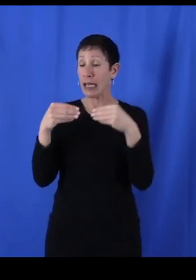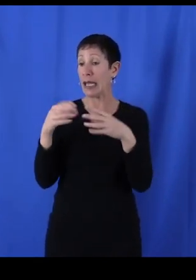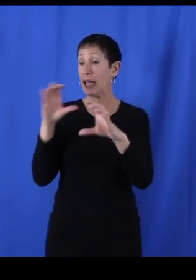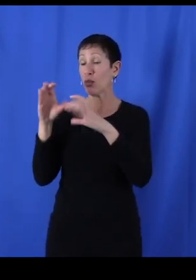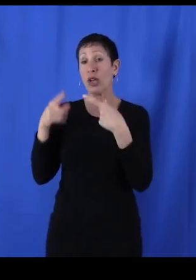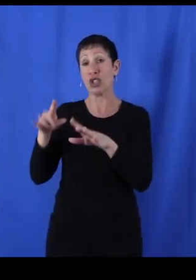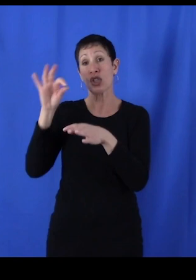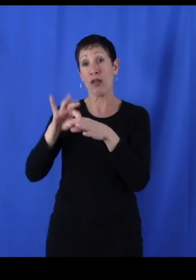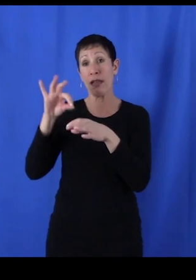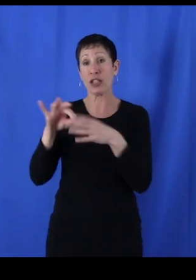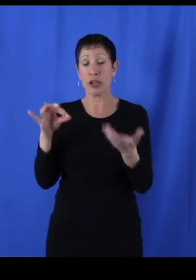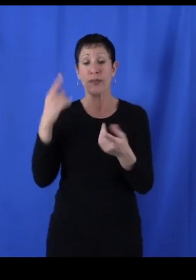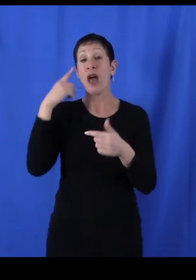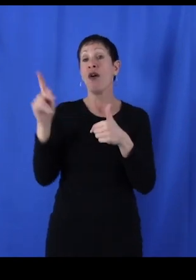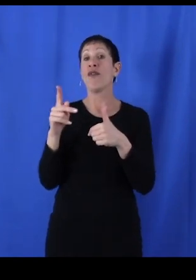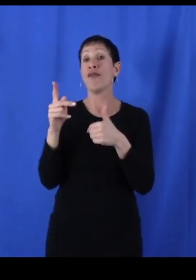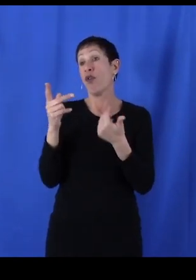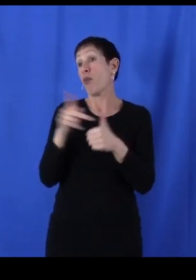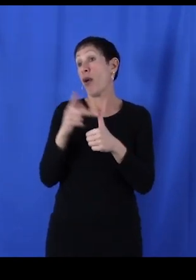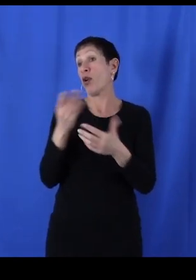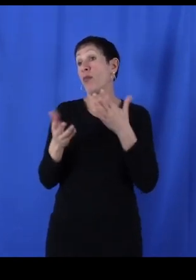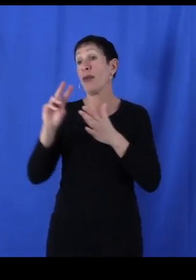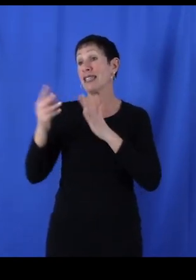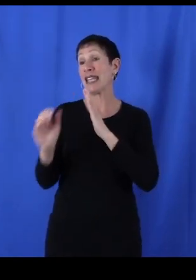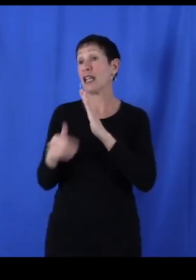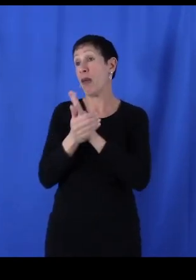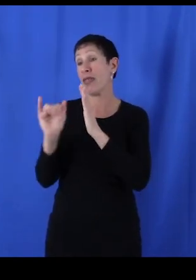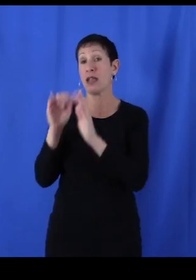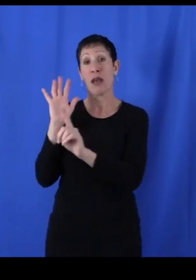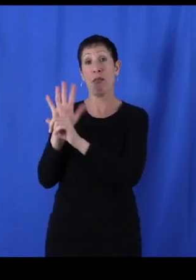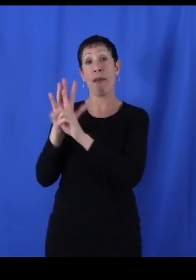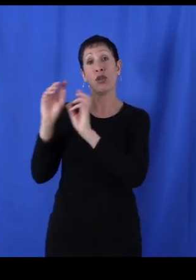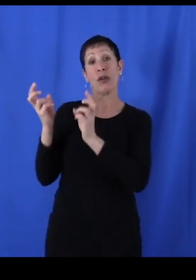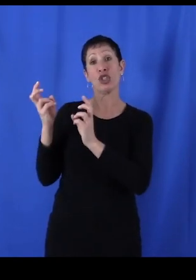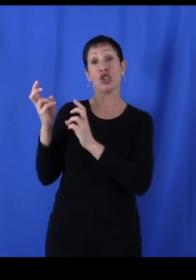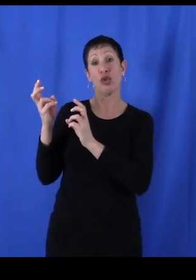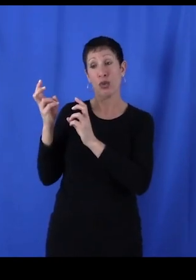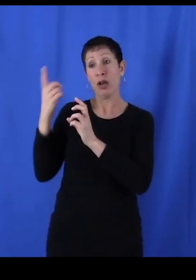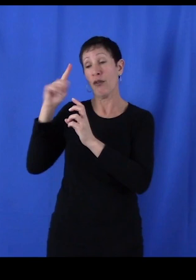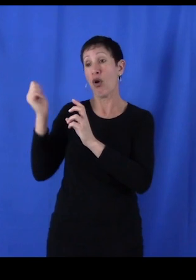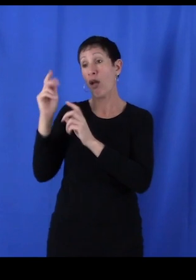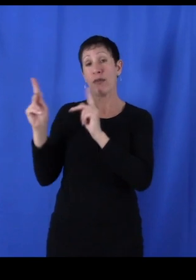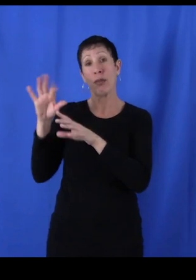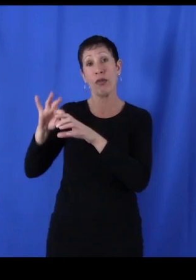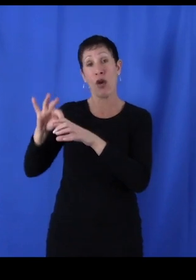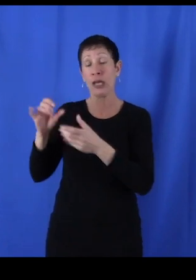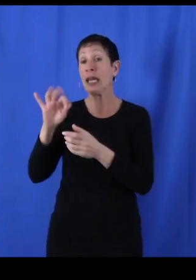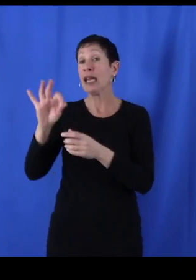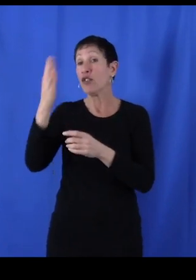in elections? For a primary, the Second Amendment might be a popular issue amongst the